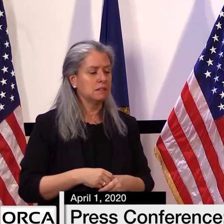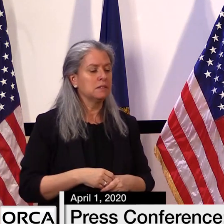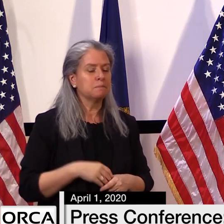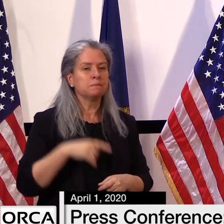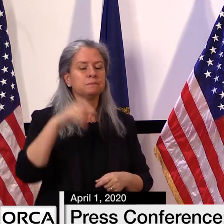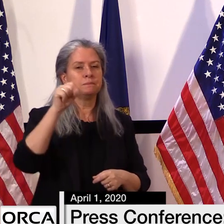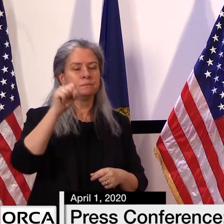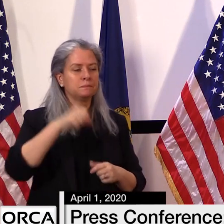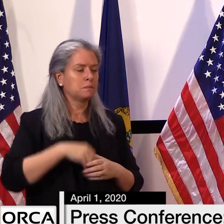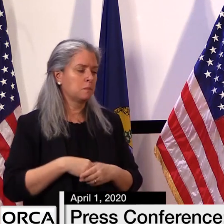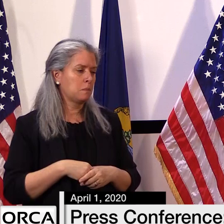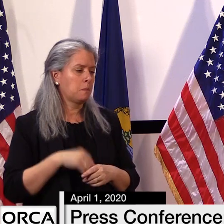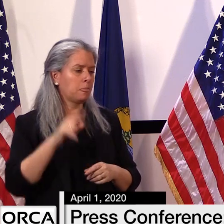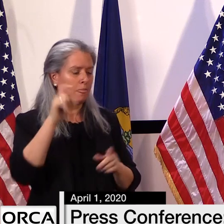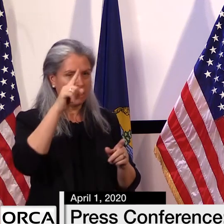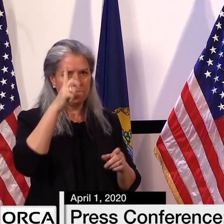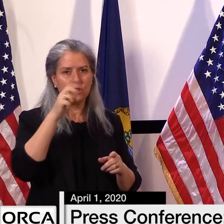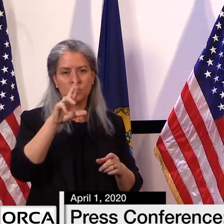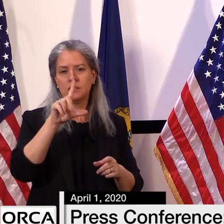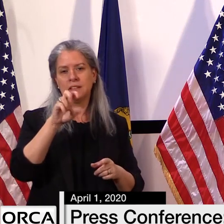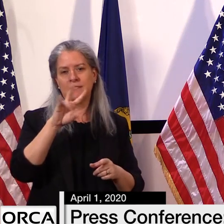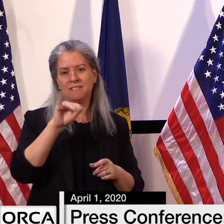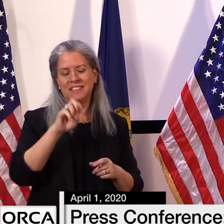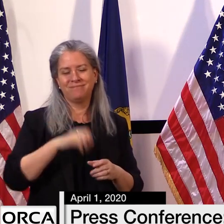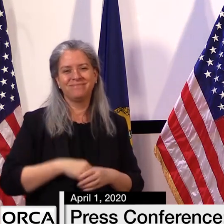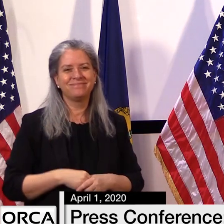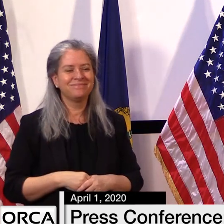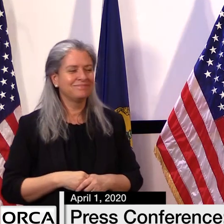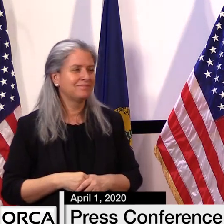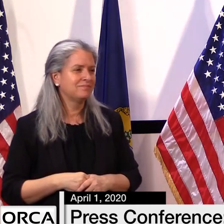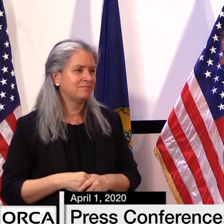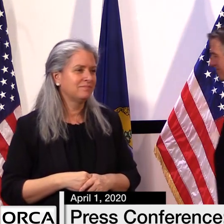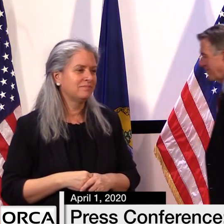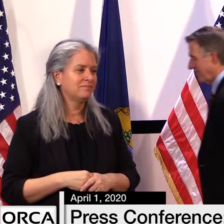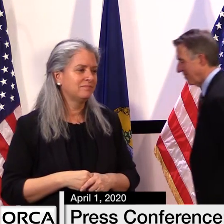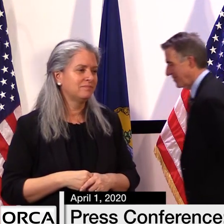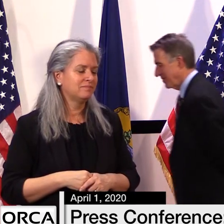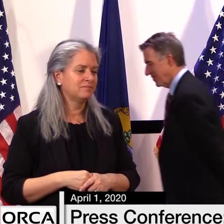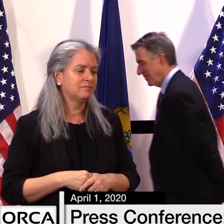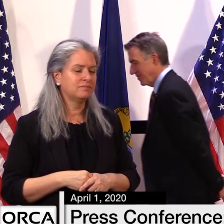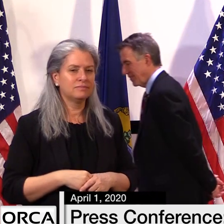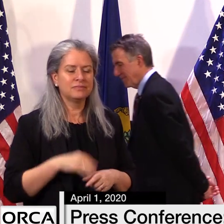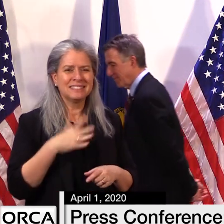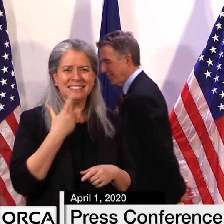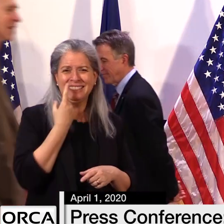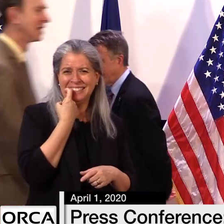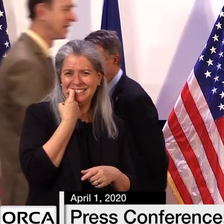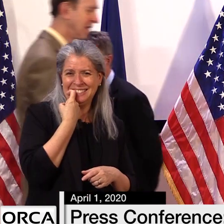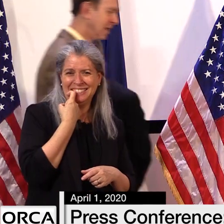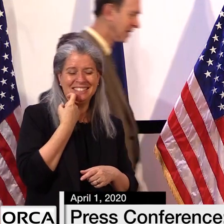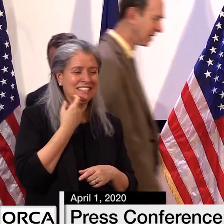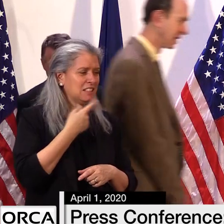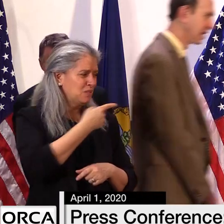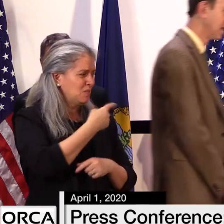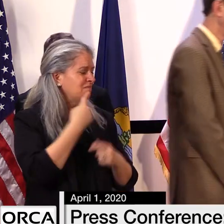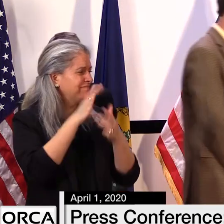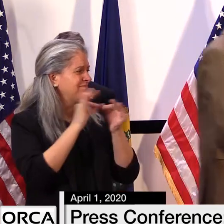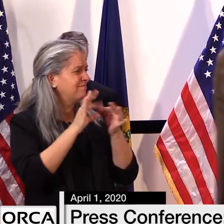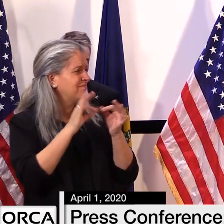Hi, yes. This question is for Dr. Levine. Just a few weeks ago, you had said the health department